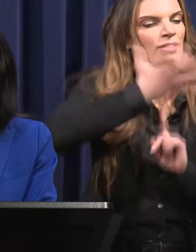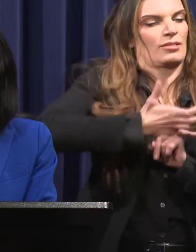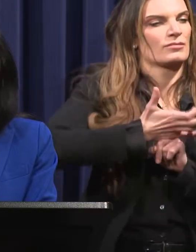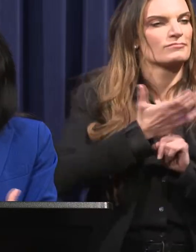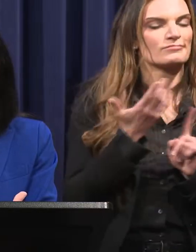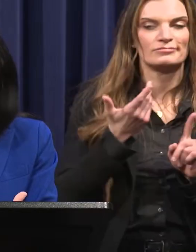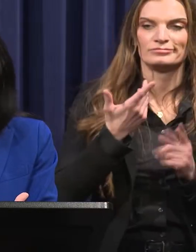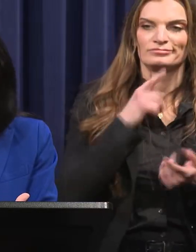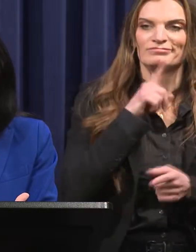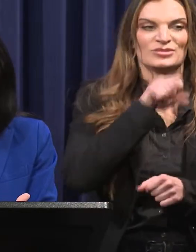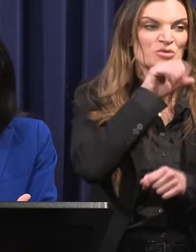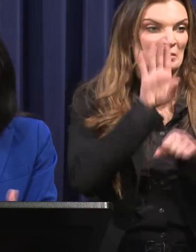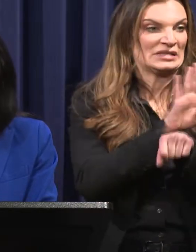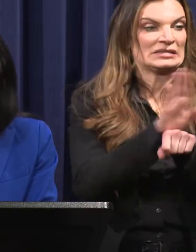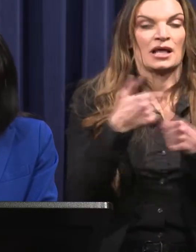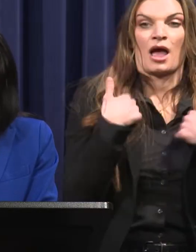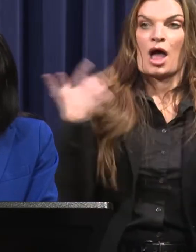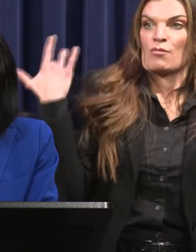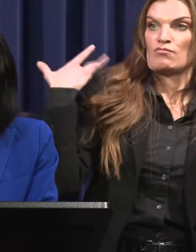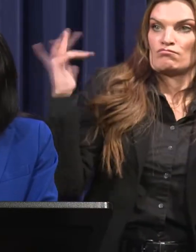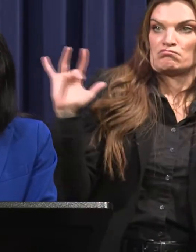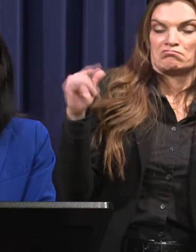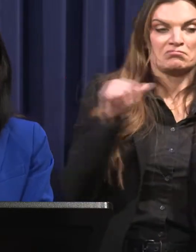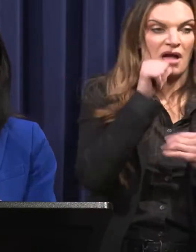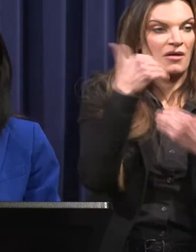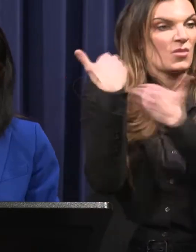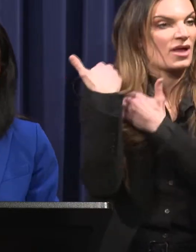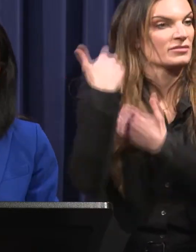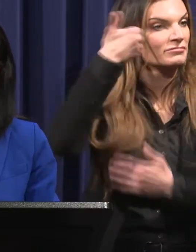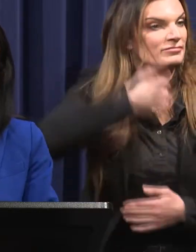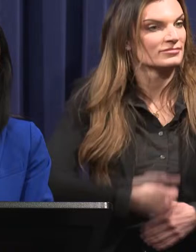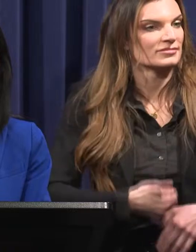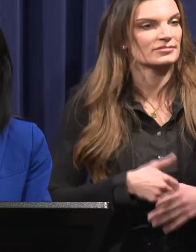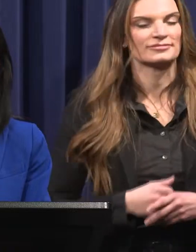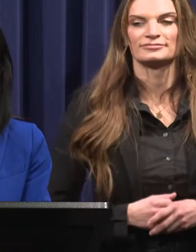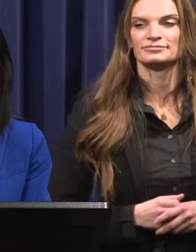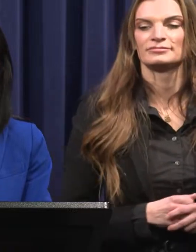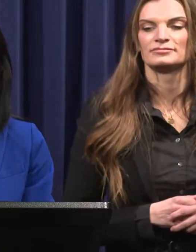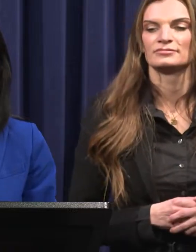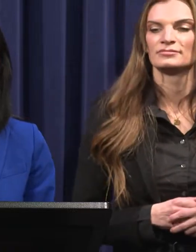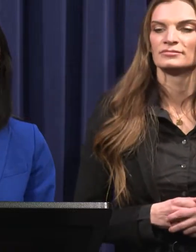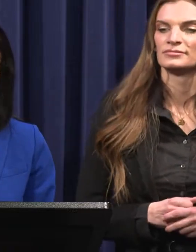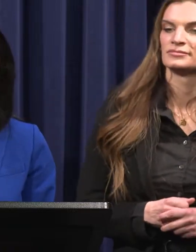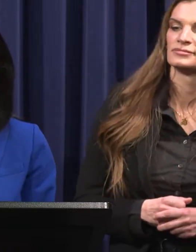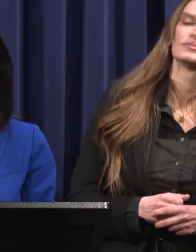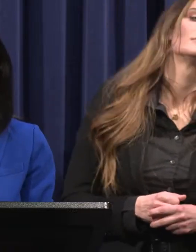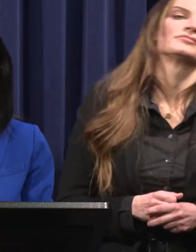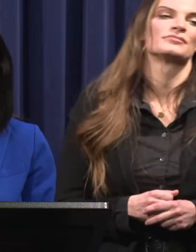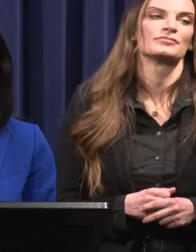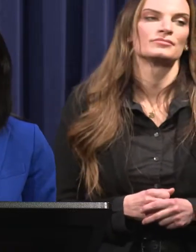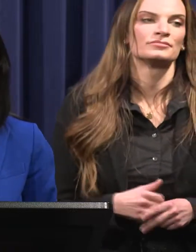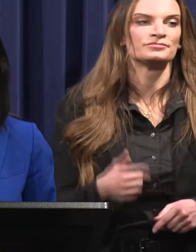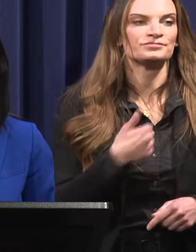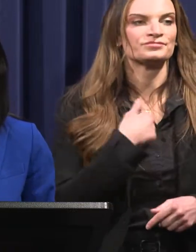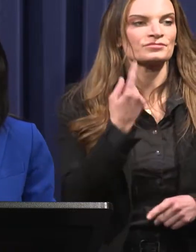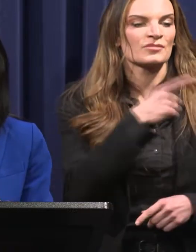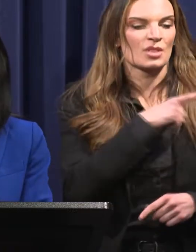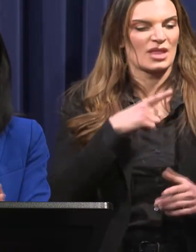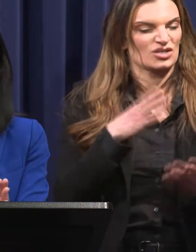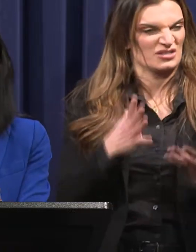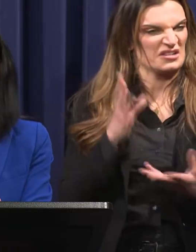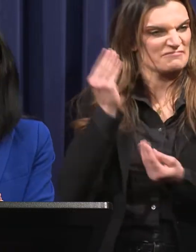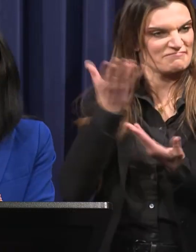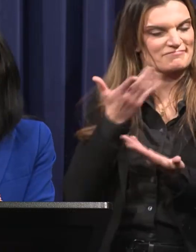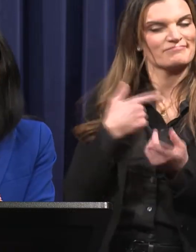able to avoid any accountability. And I guess what I would say, you know, I had a legislator say to